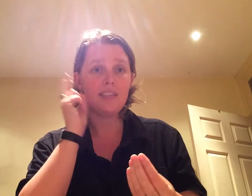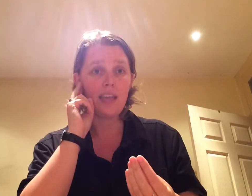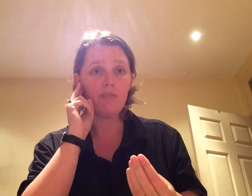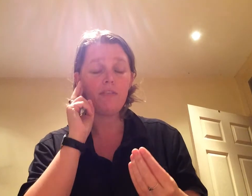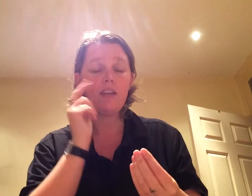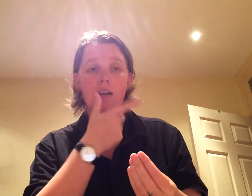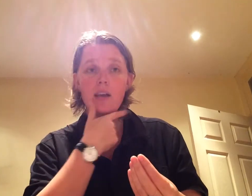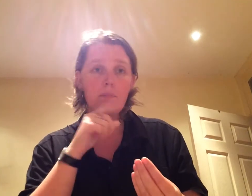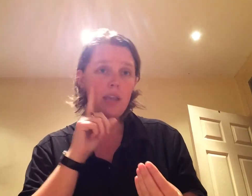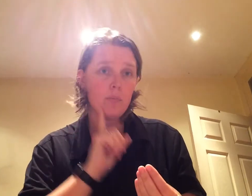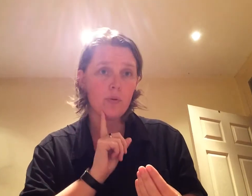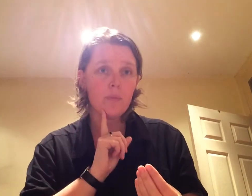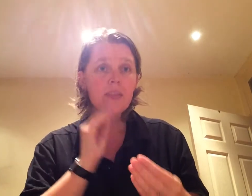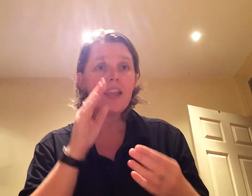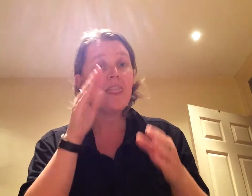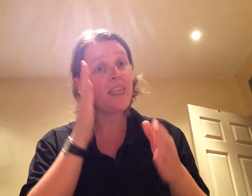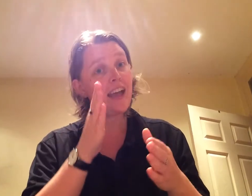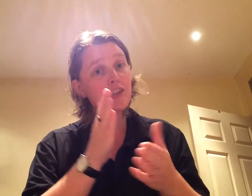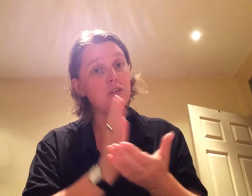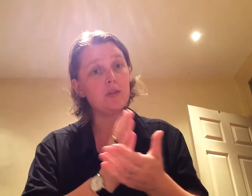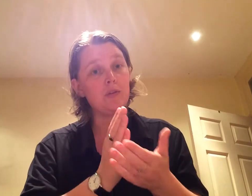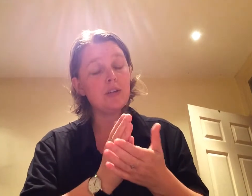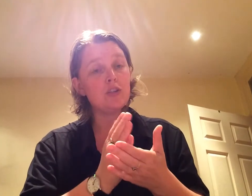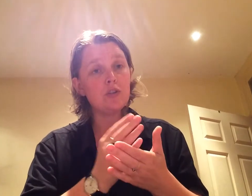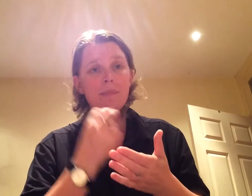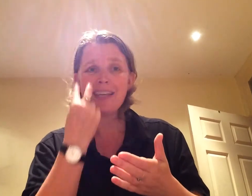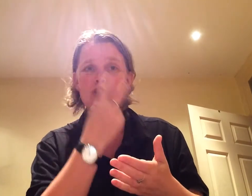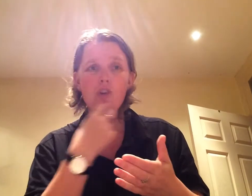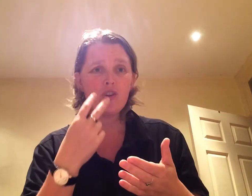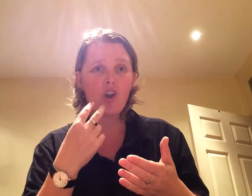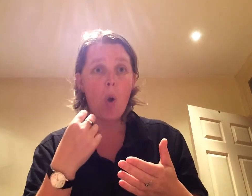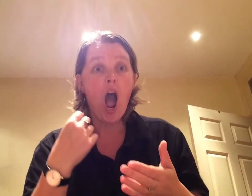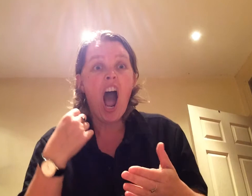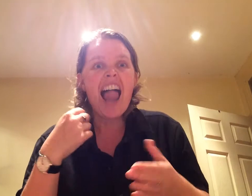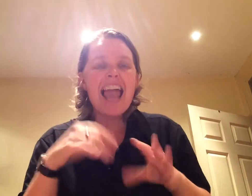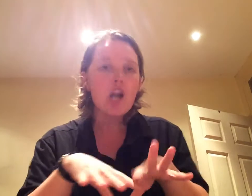deaf people, that you do, but you don't go,